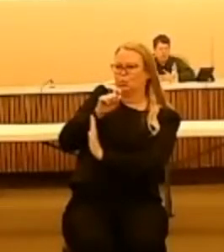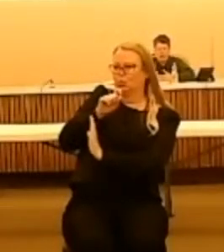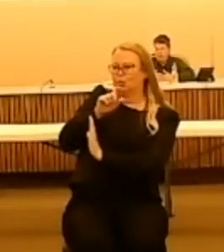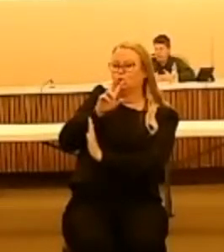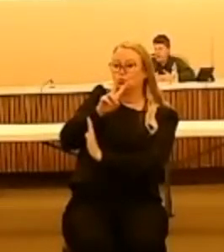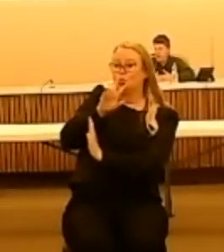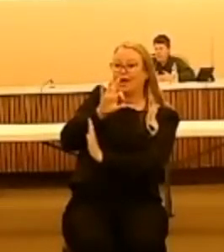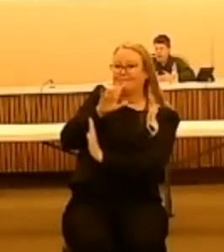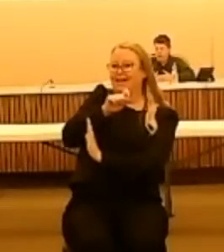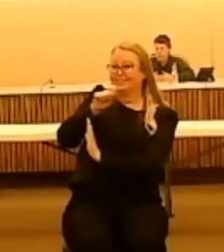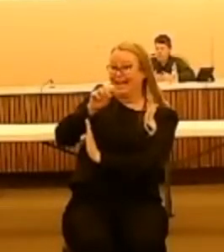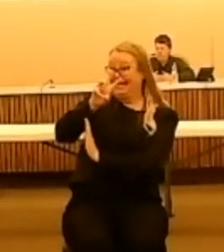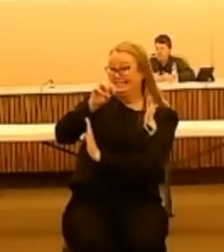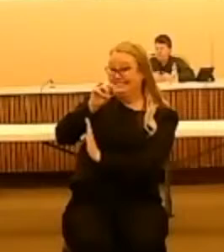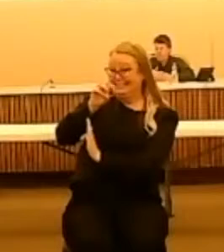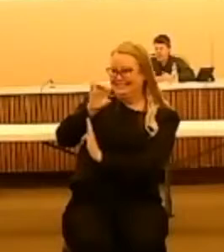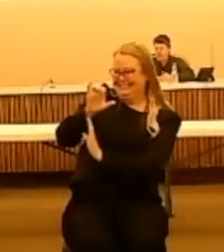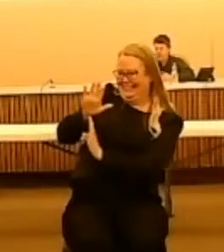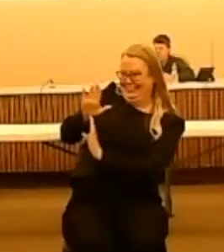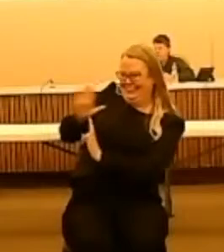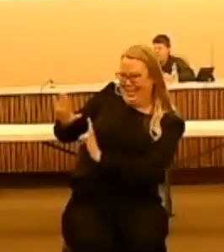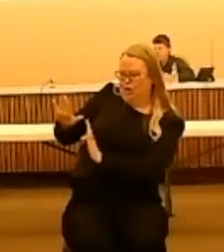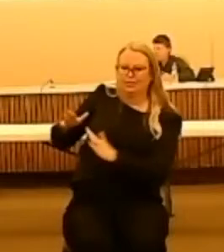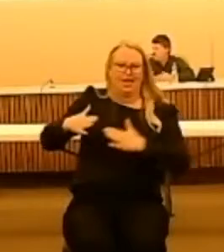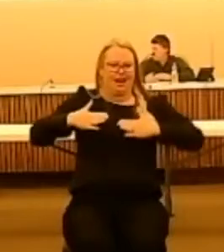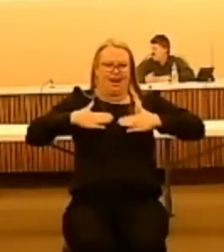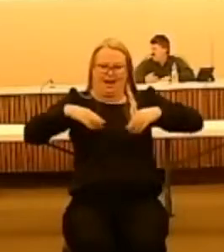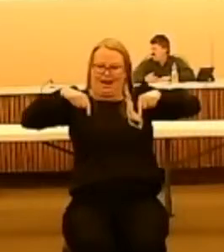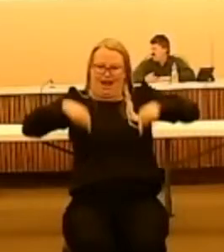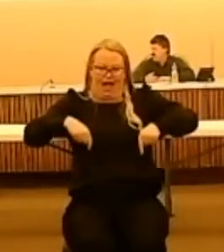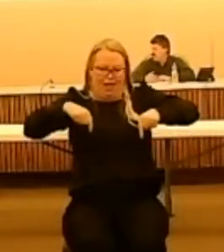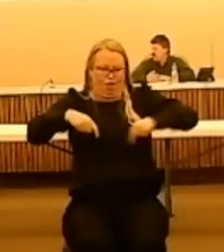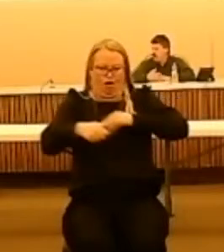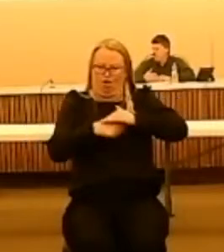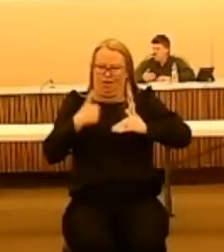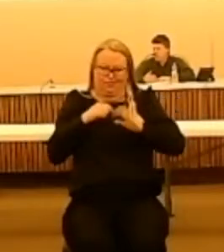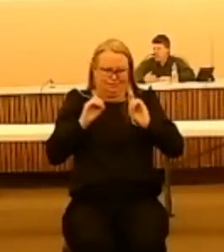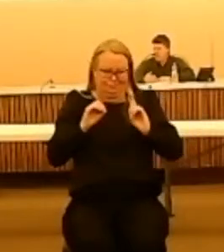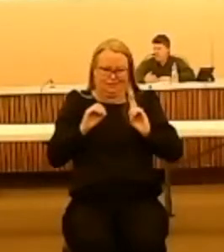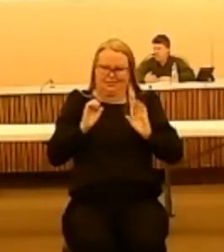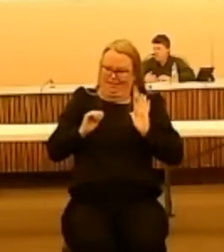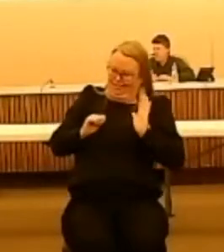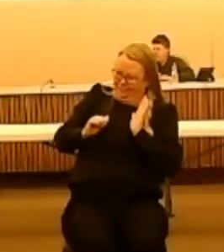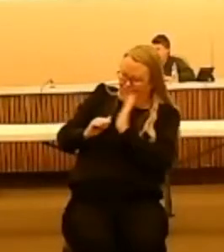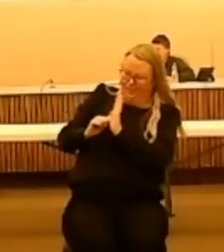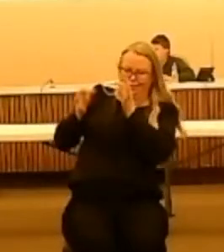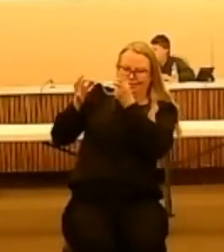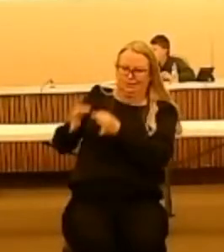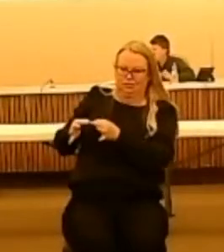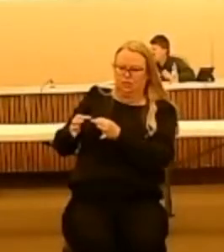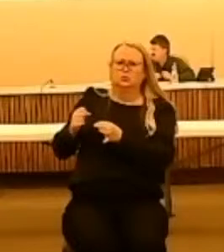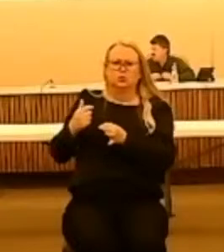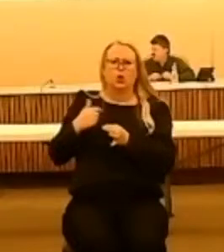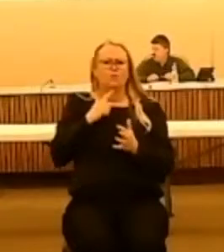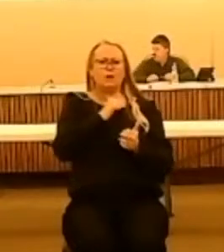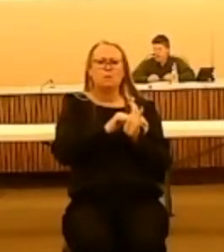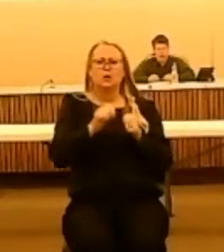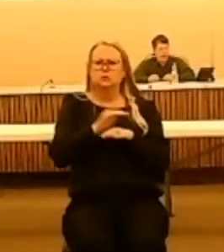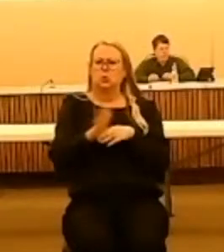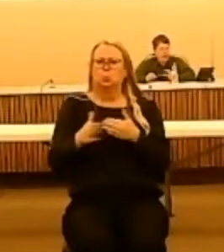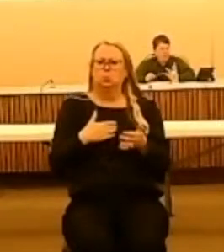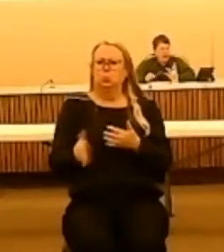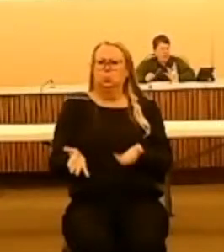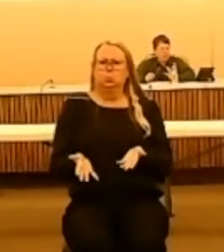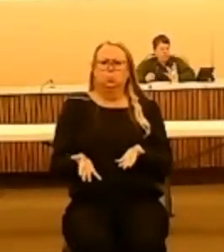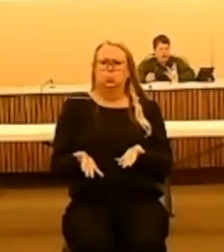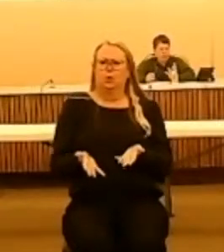it's talking about their approval process for the site plan, that they have to apply these minimum buffers. So Mr. Supervisor,